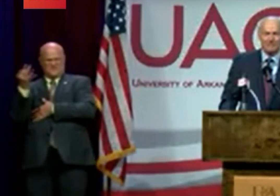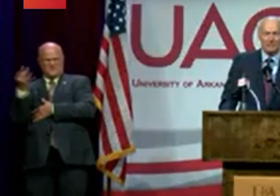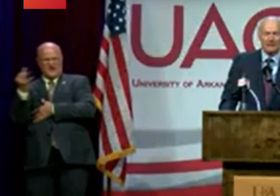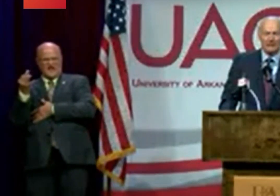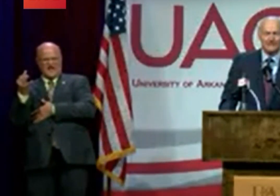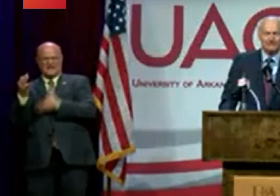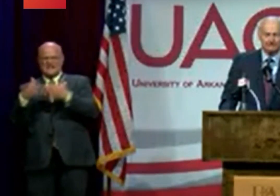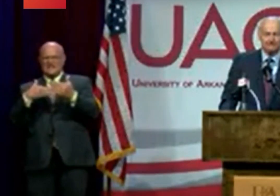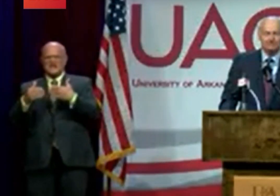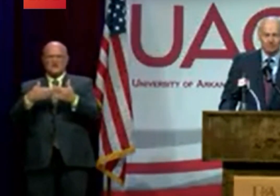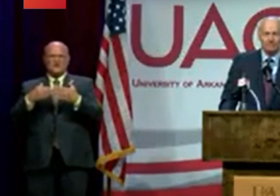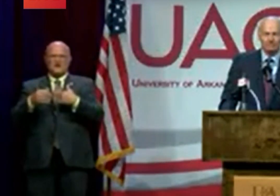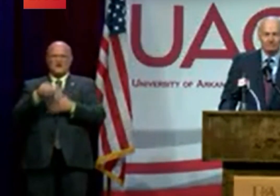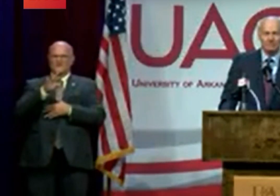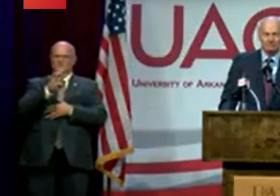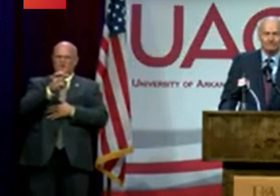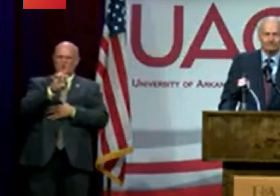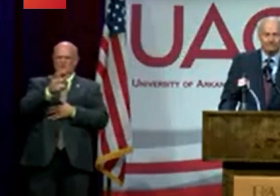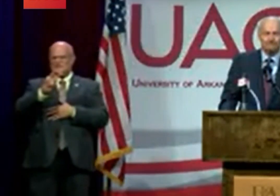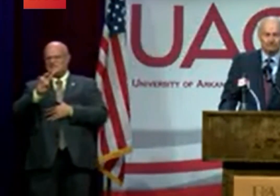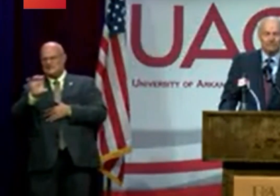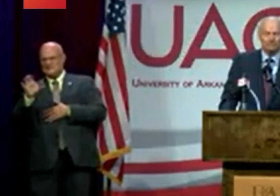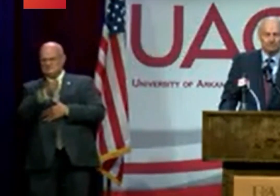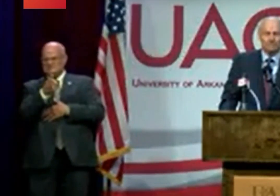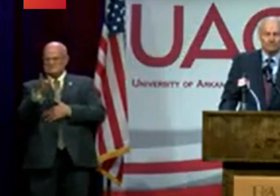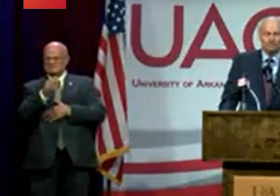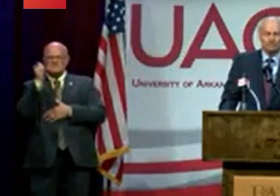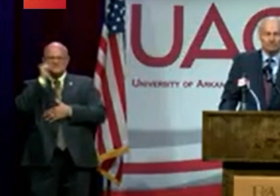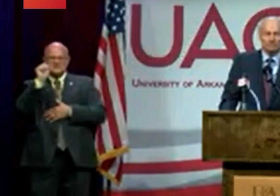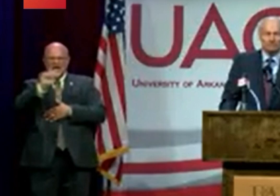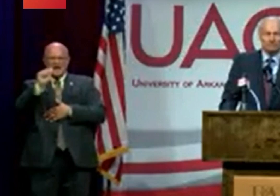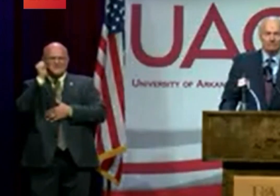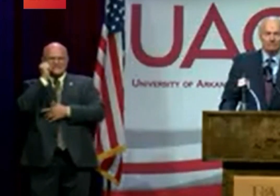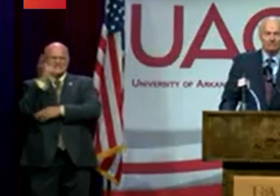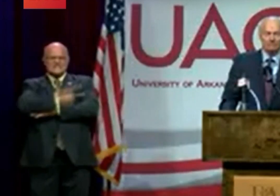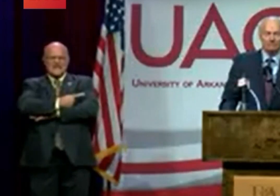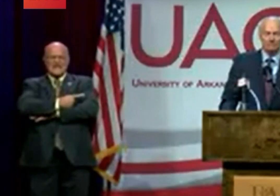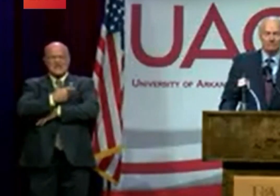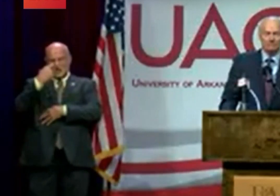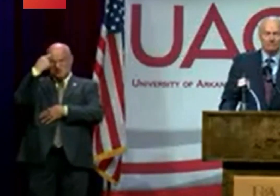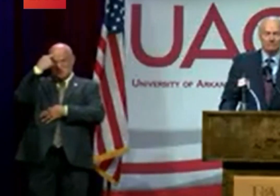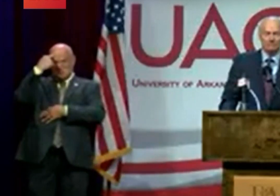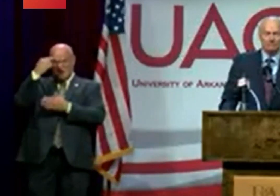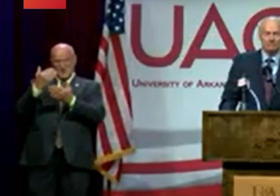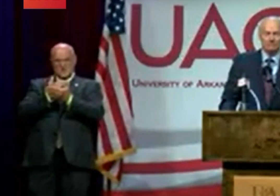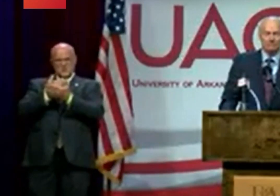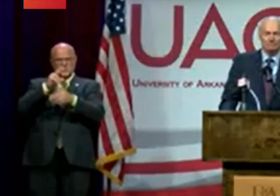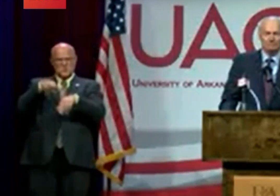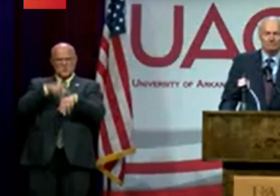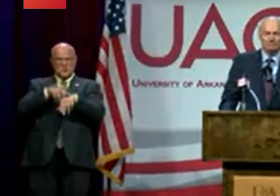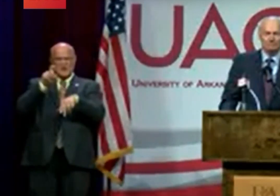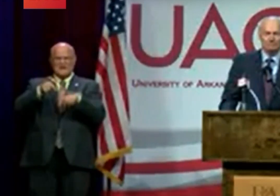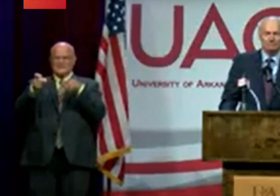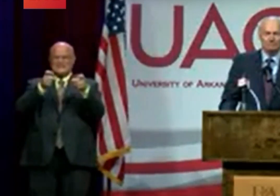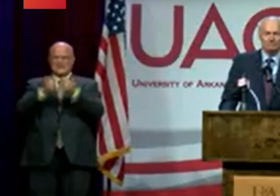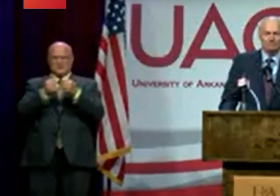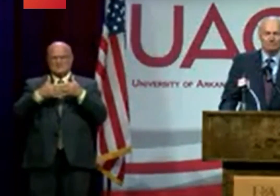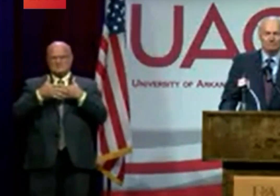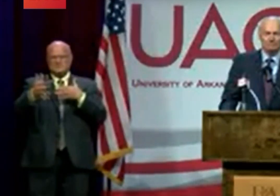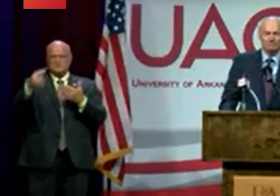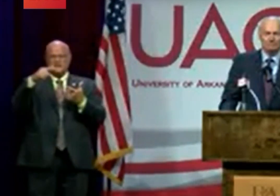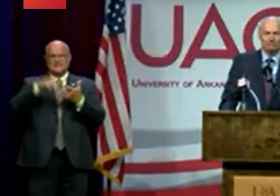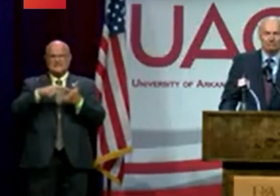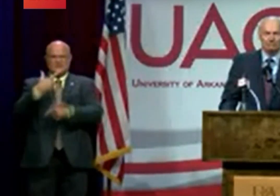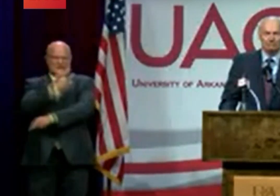anywhere from 400 to 700 seems to be our average per day. Is that really, in your mind, the new normal that we just have to deal with for a while until we get